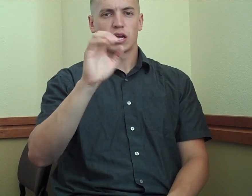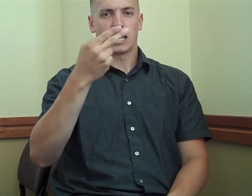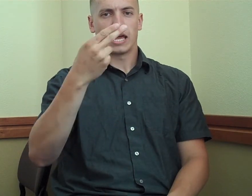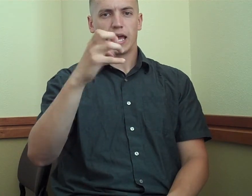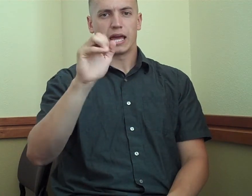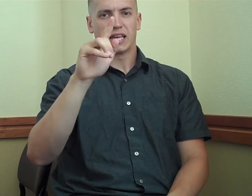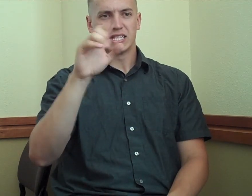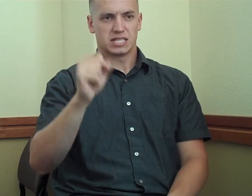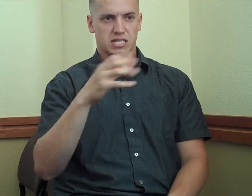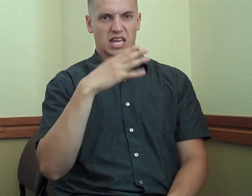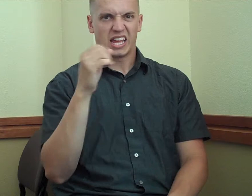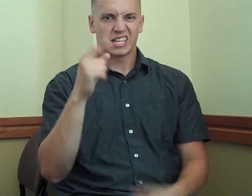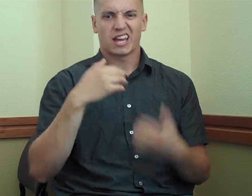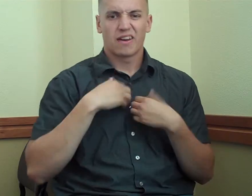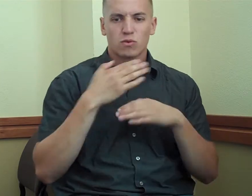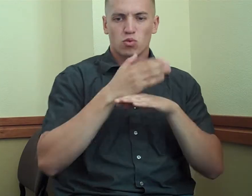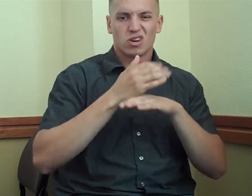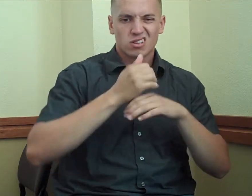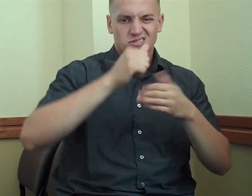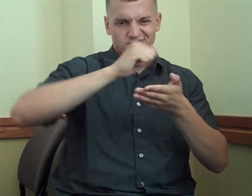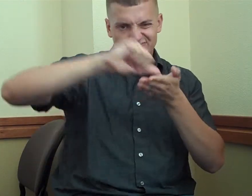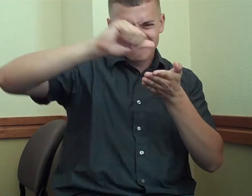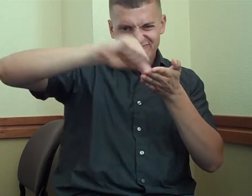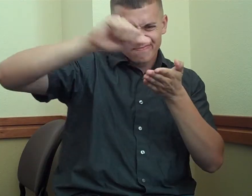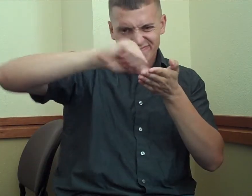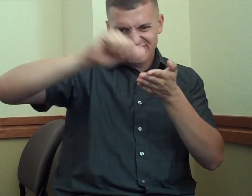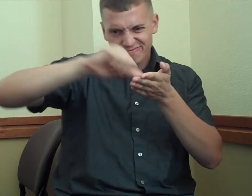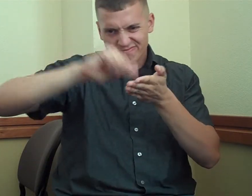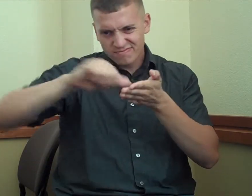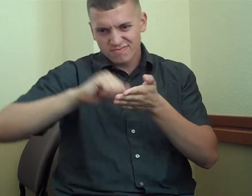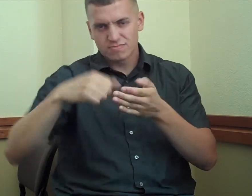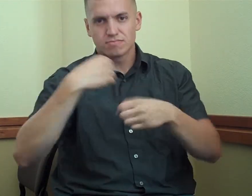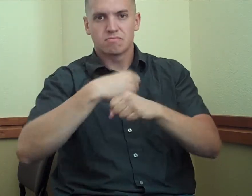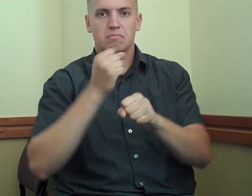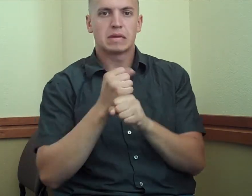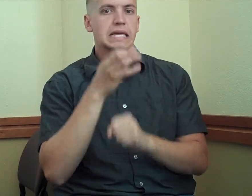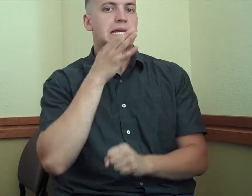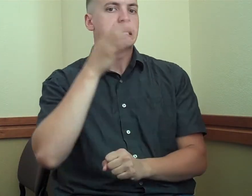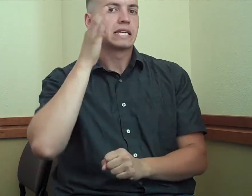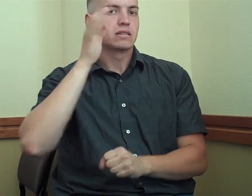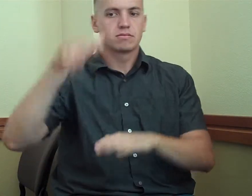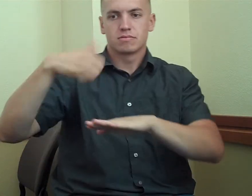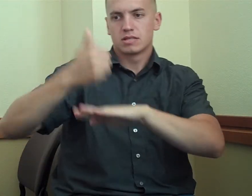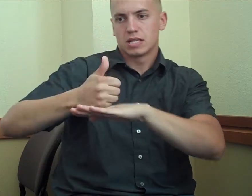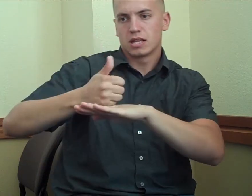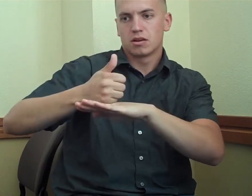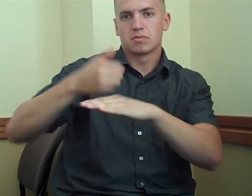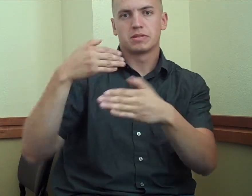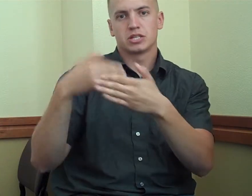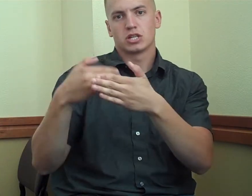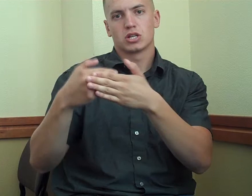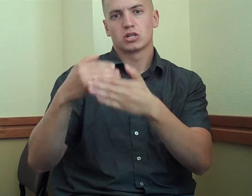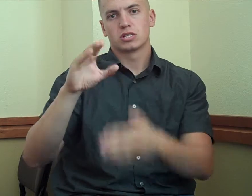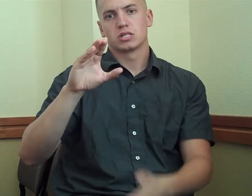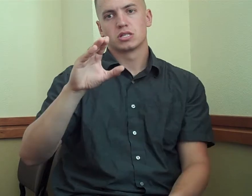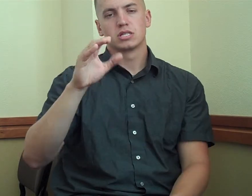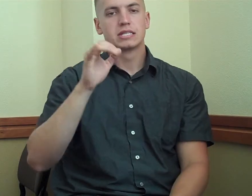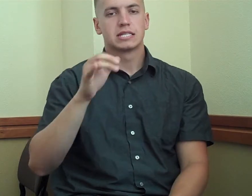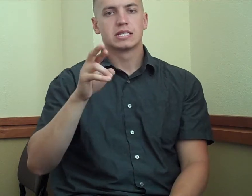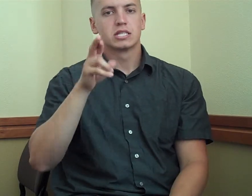out of wood to put in front of cigar stores. I see lots of questions about words you don't know, so I'm going to stop. Amani, tell me what you